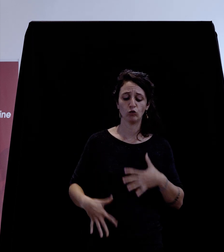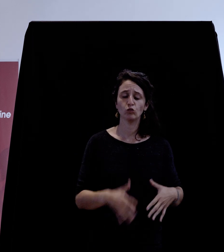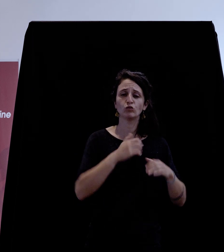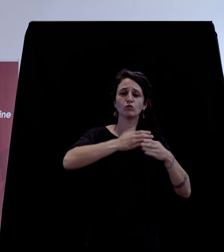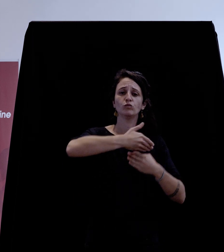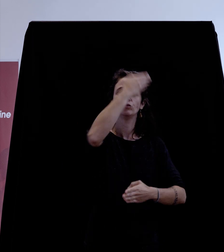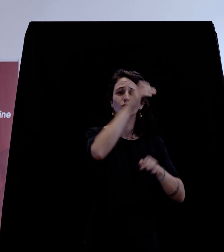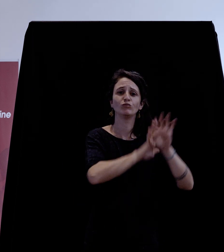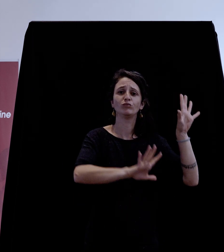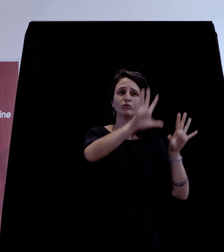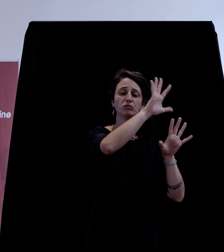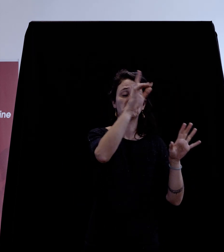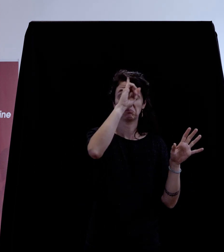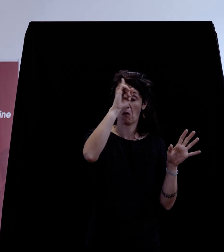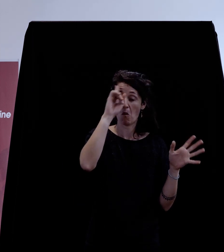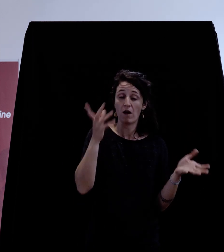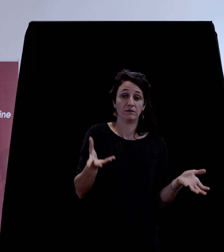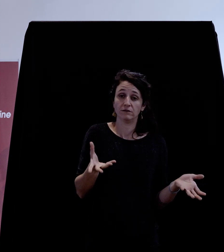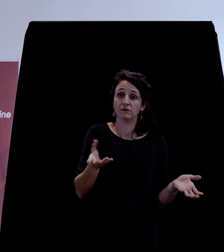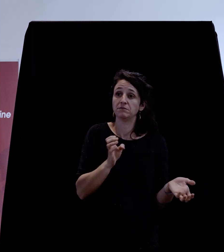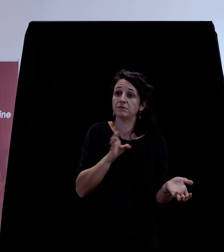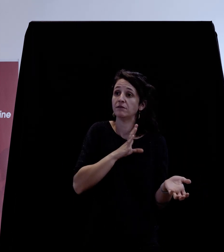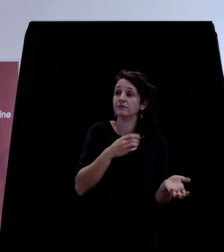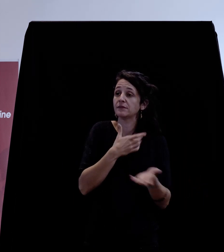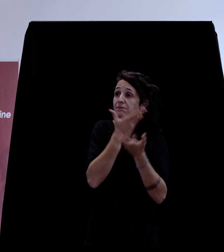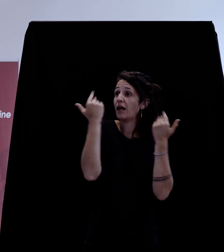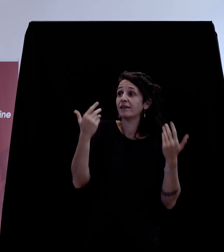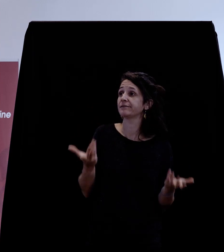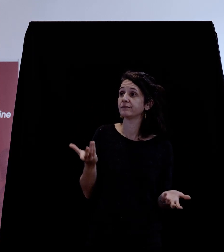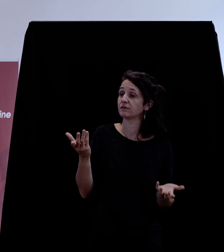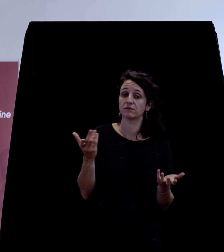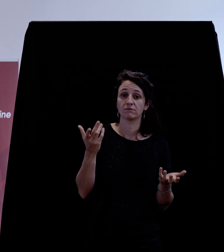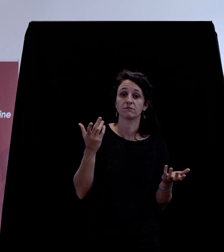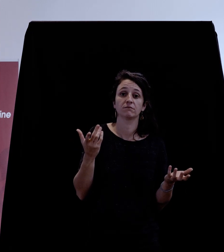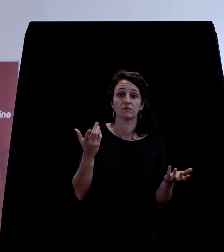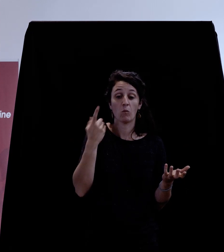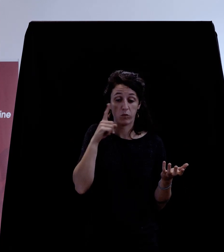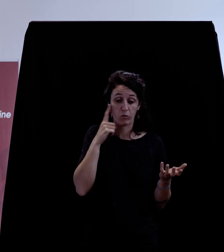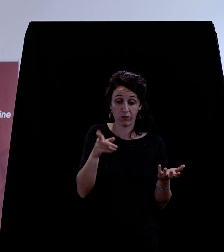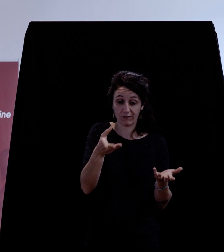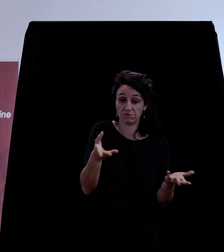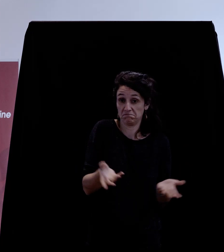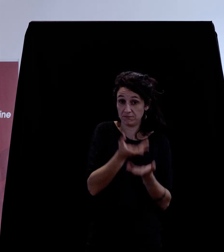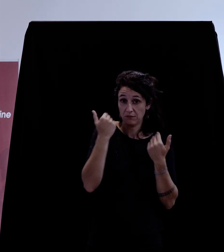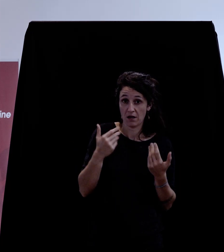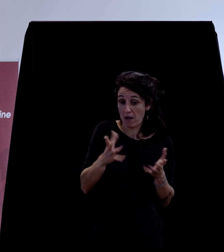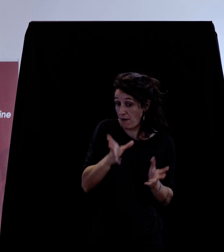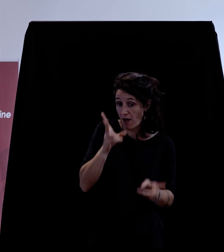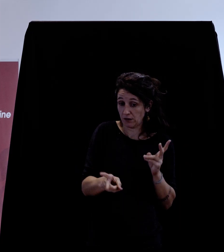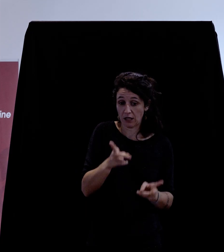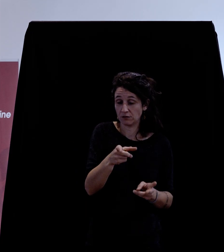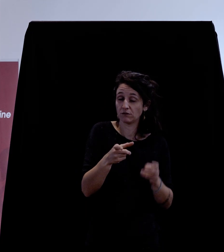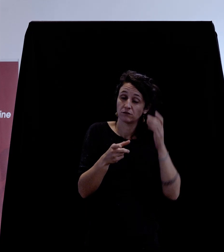that? Now, I don't know why in every case, but it may be because they want to get rid of it. It may